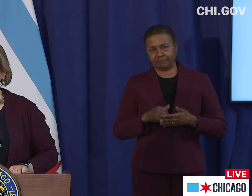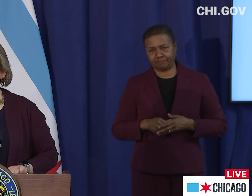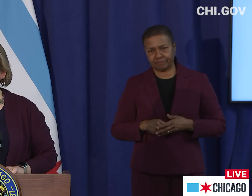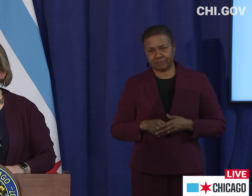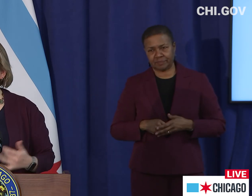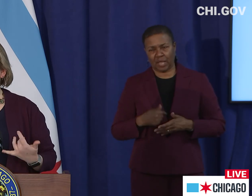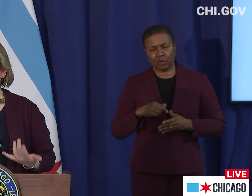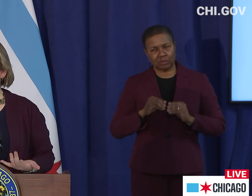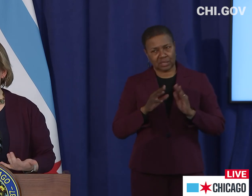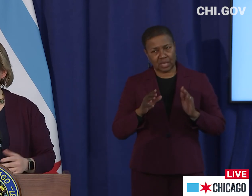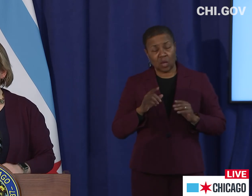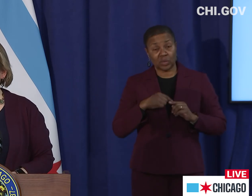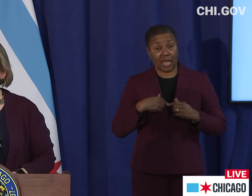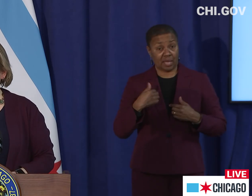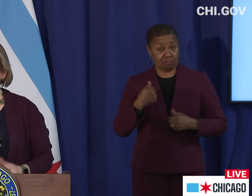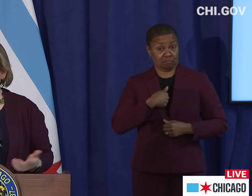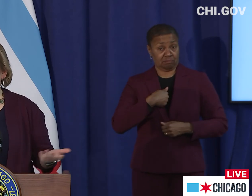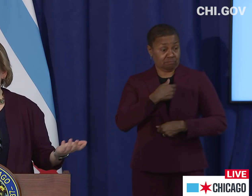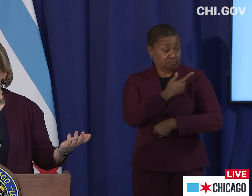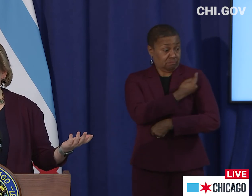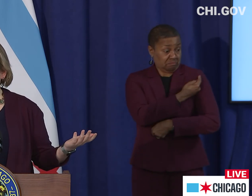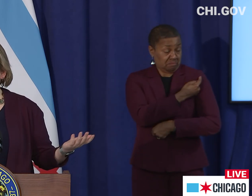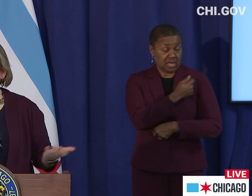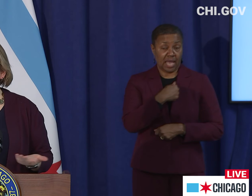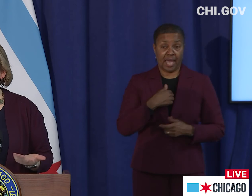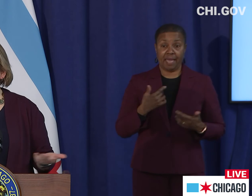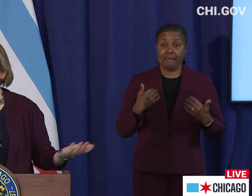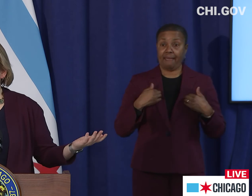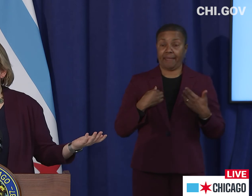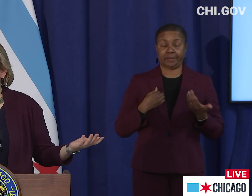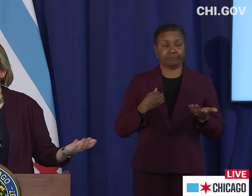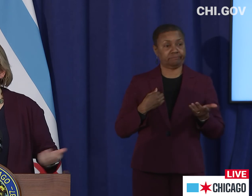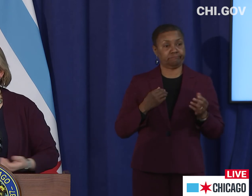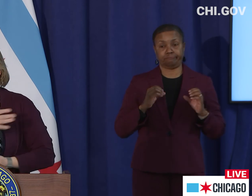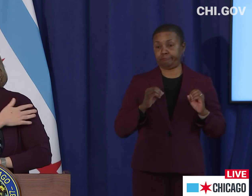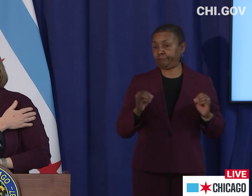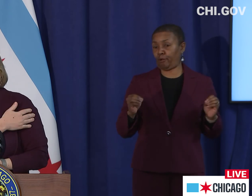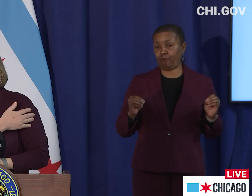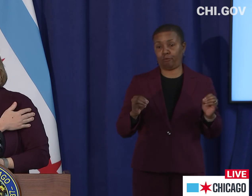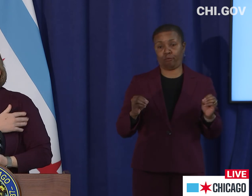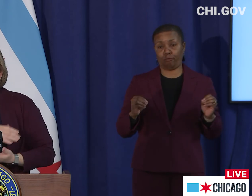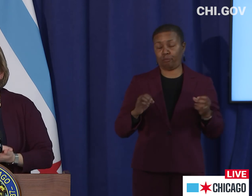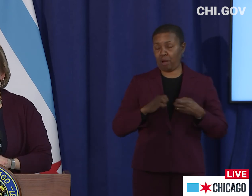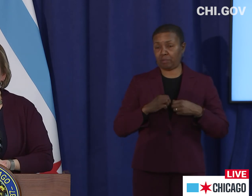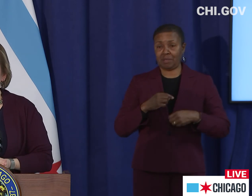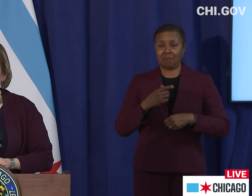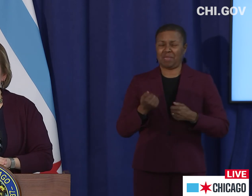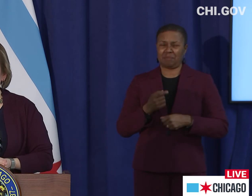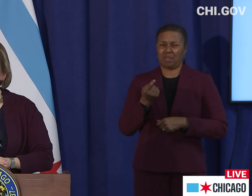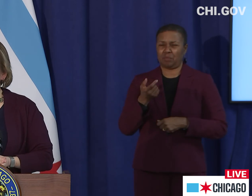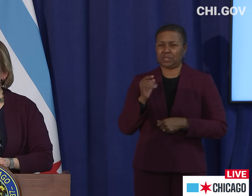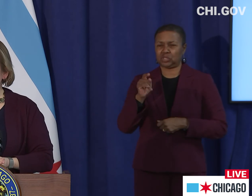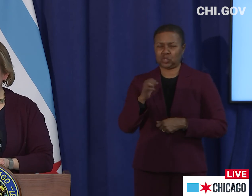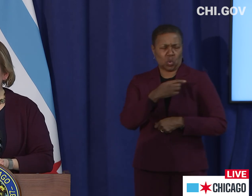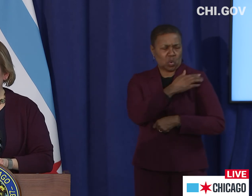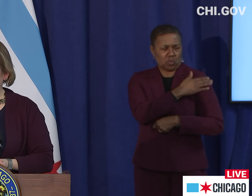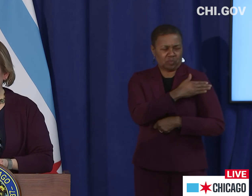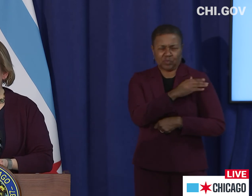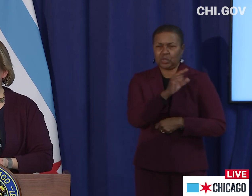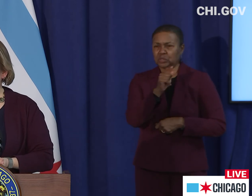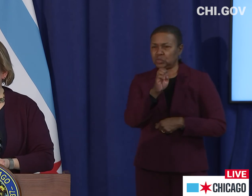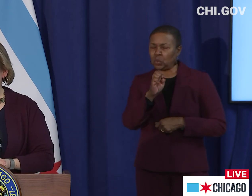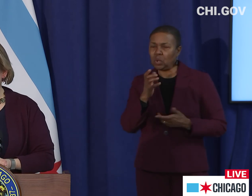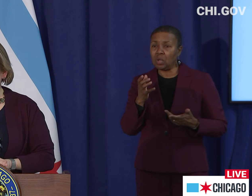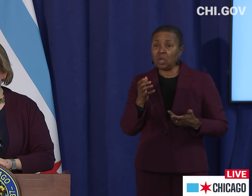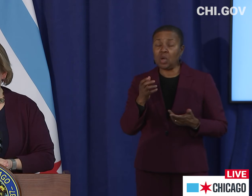really clear about that. When I got the vaccine myself, I really had no side effects, a little bit of a sore arm. We do see people,